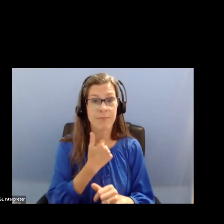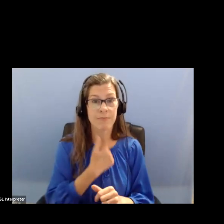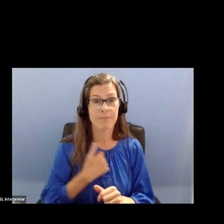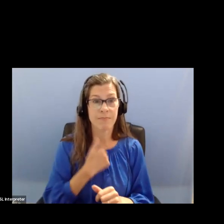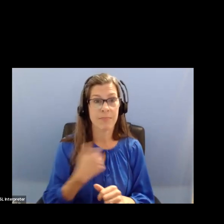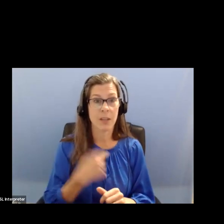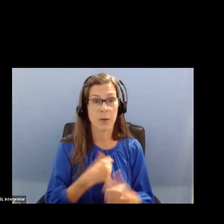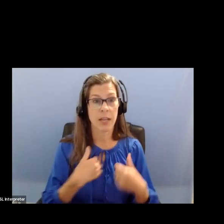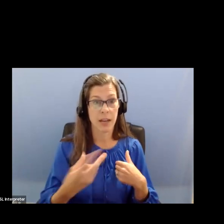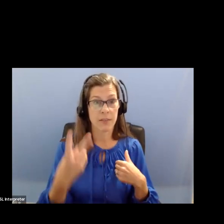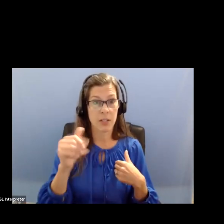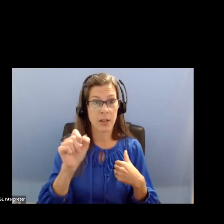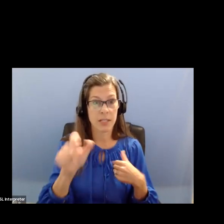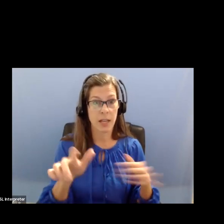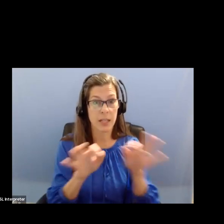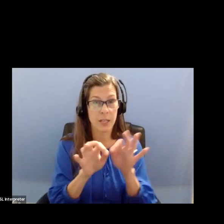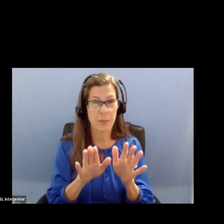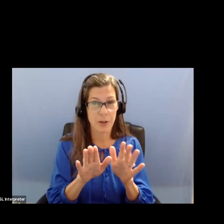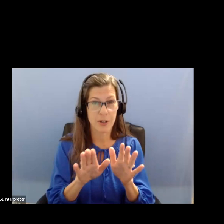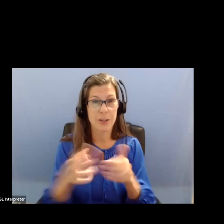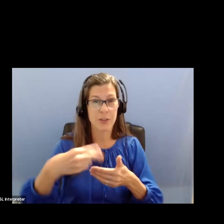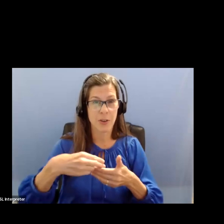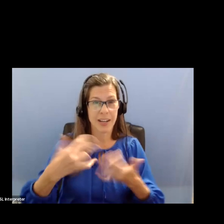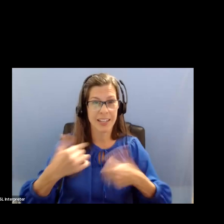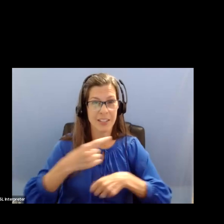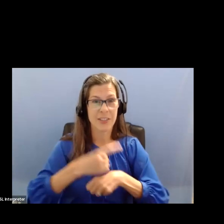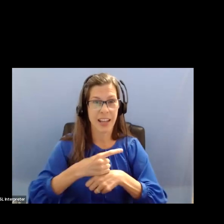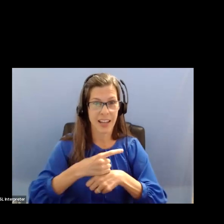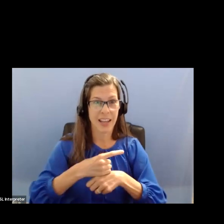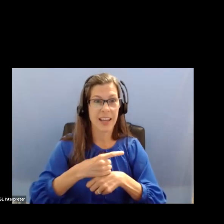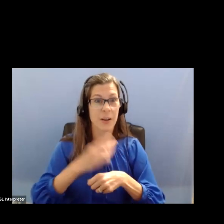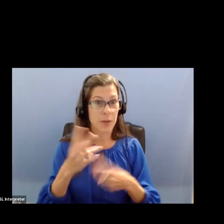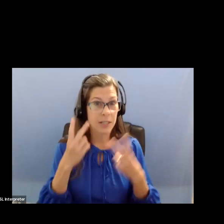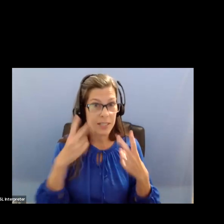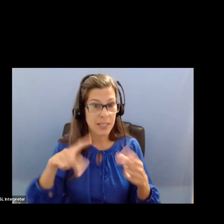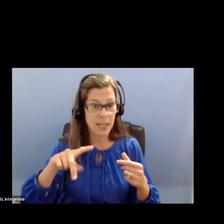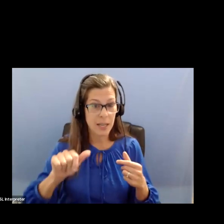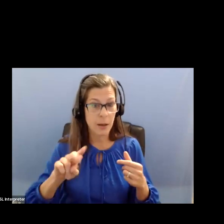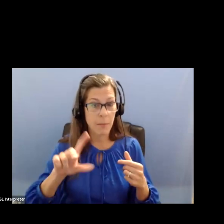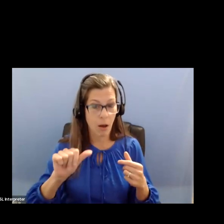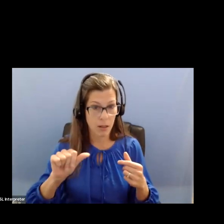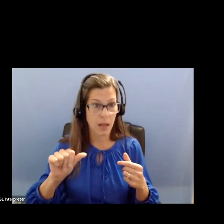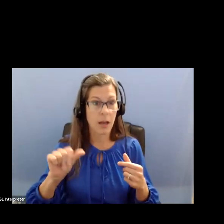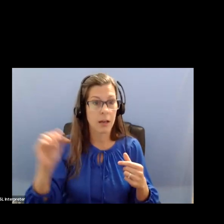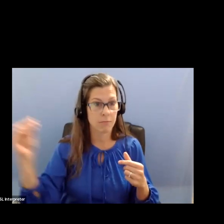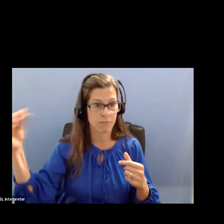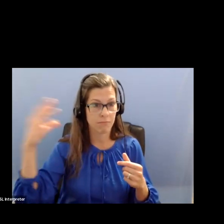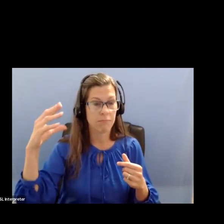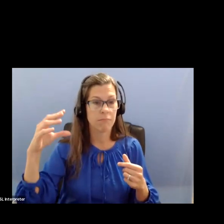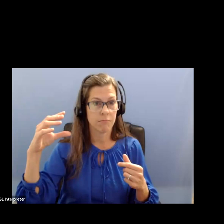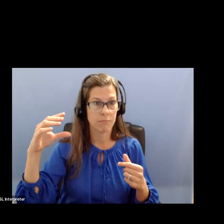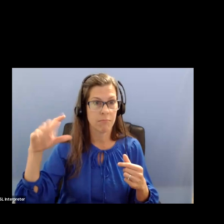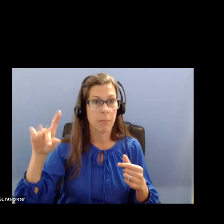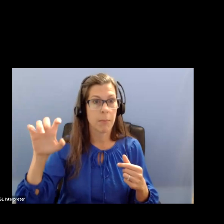also have two ASL interpreters joining us today, and you will see Paula pinned on your screen. Charlotte is